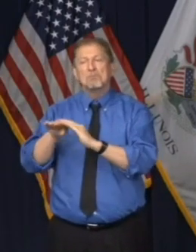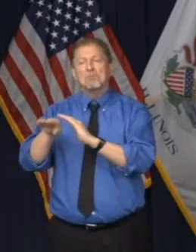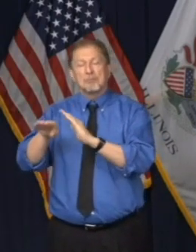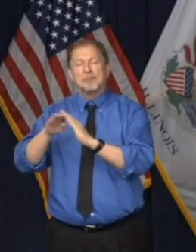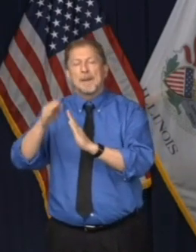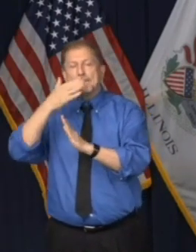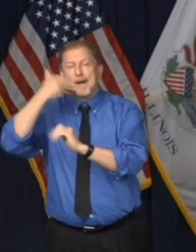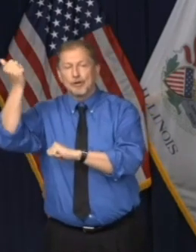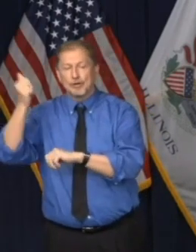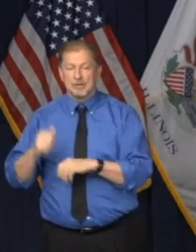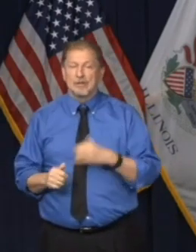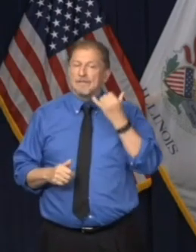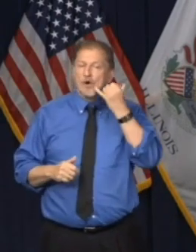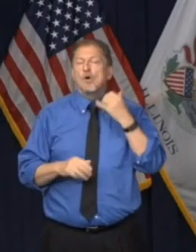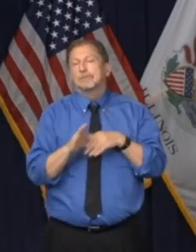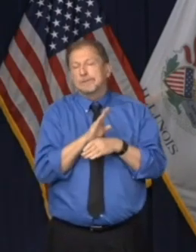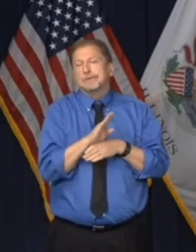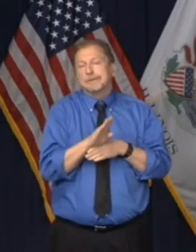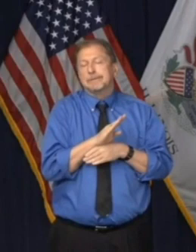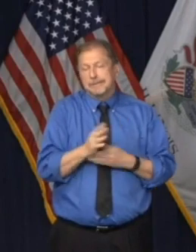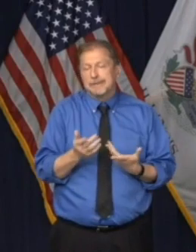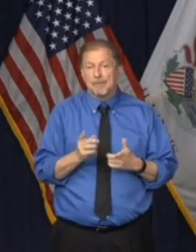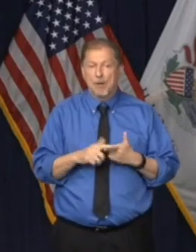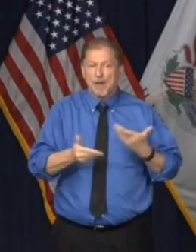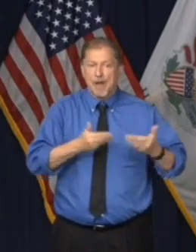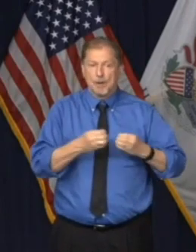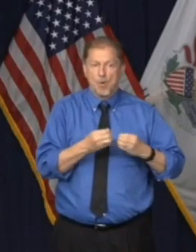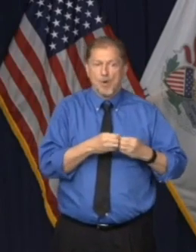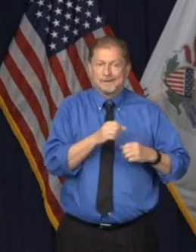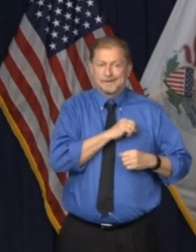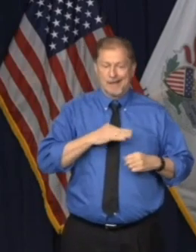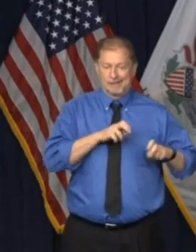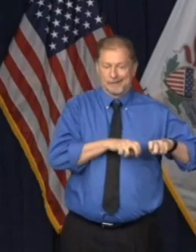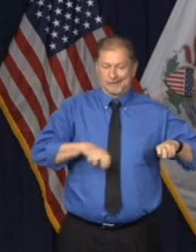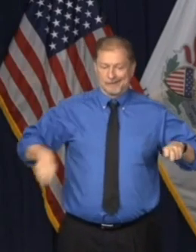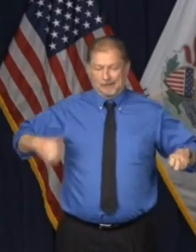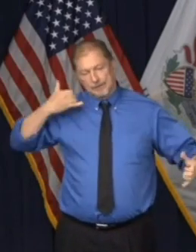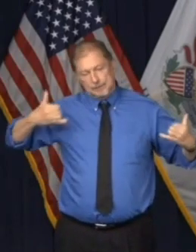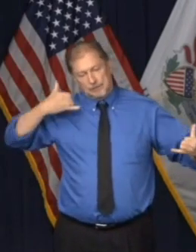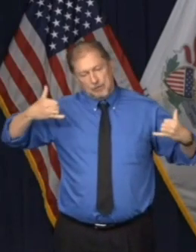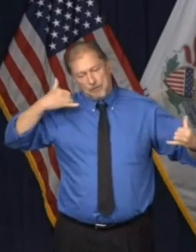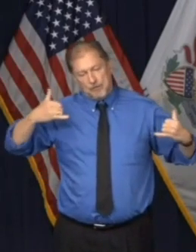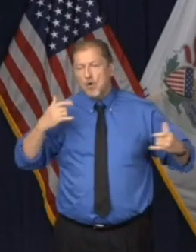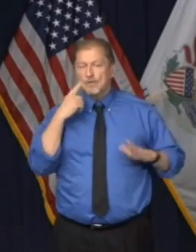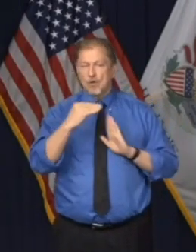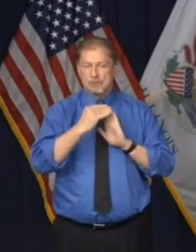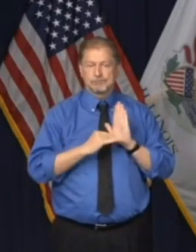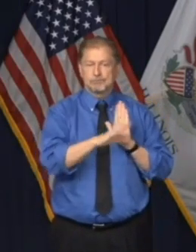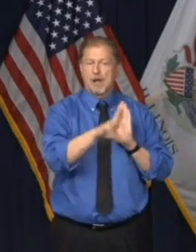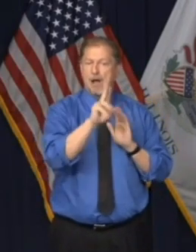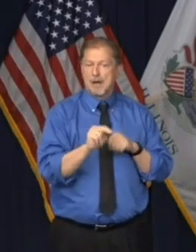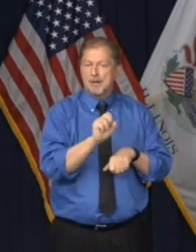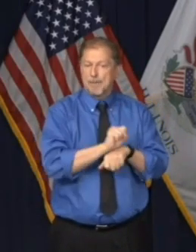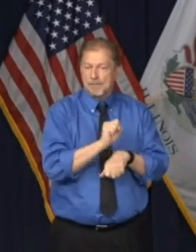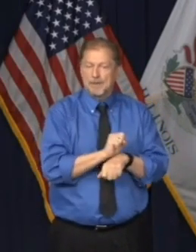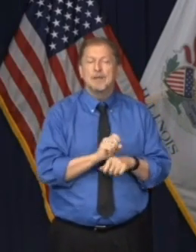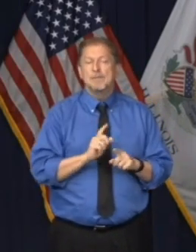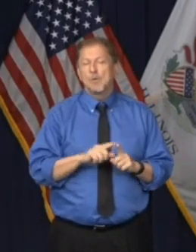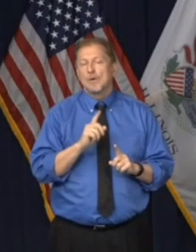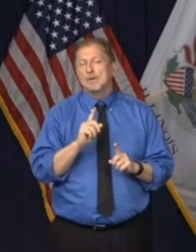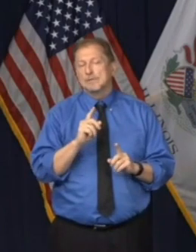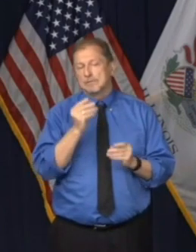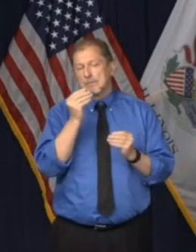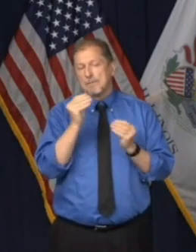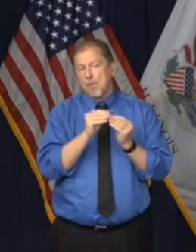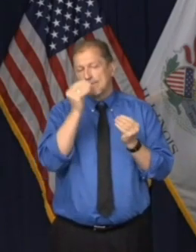we've increased the number of people who are answering phones, the number of phone lines, and brought in outside help to do that. But we'll give you an update on that in just a couple days. And